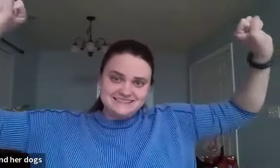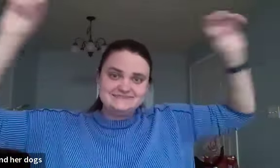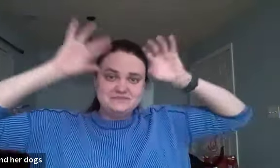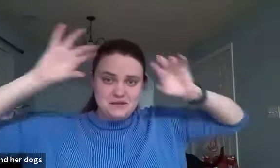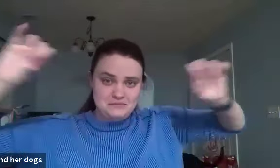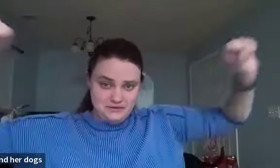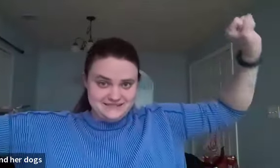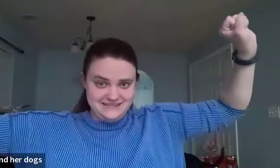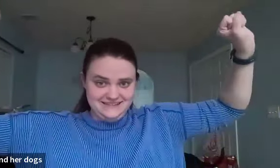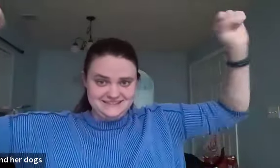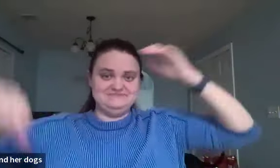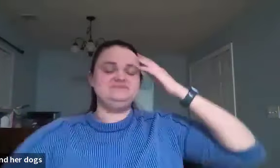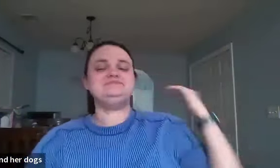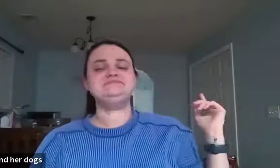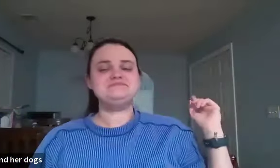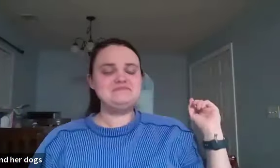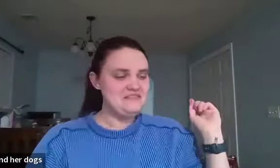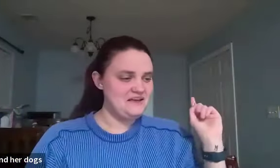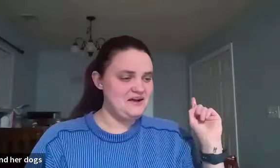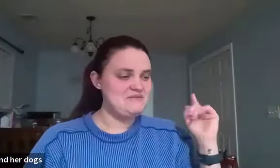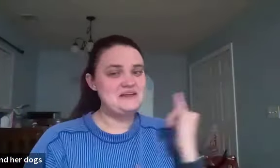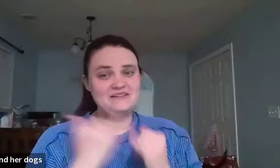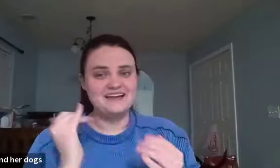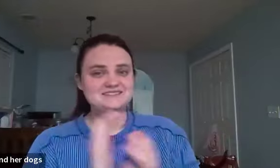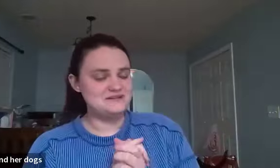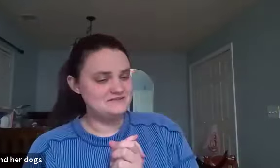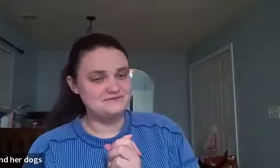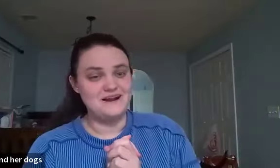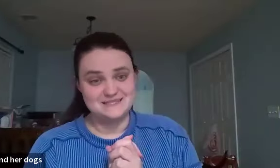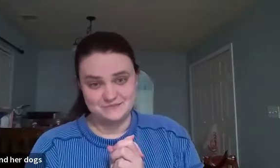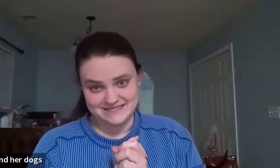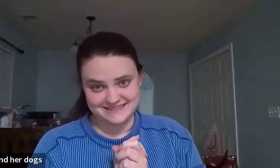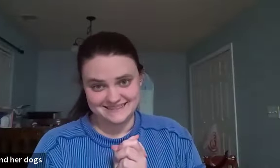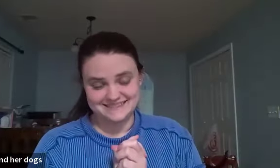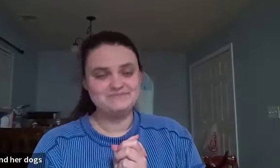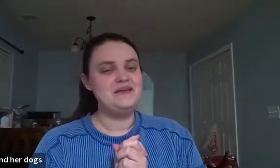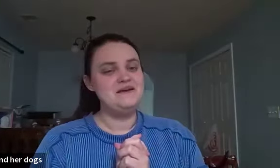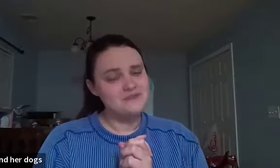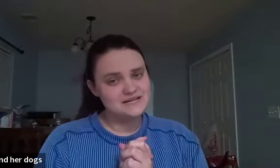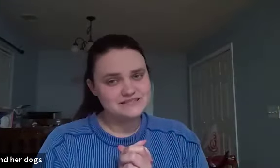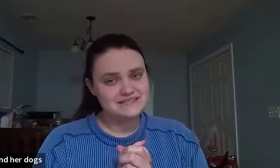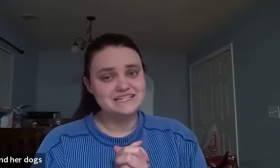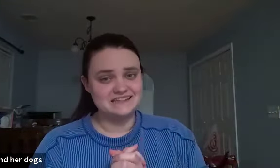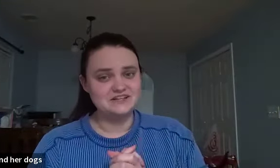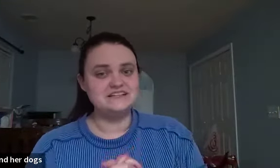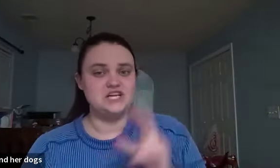president, president. And then our last one, vice president. Vice president is literally